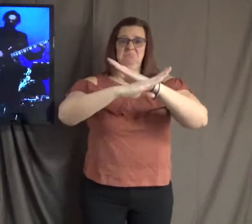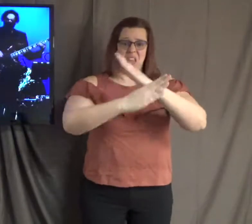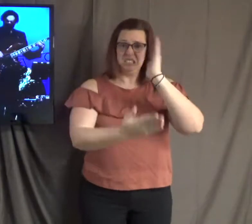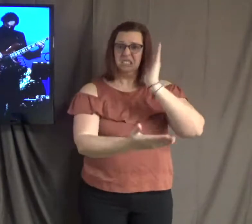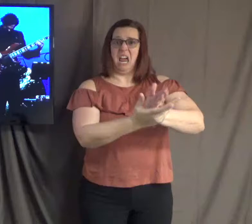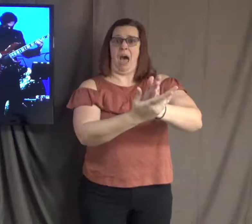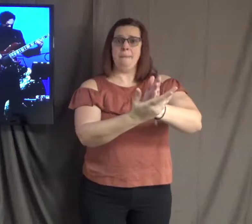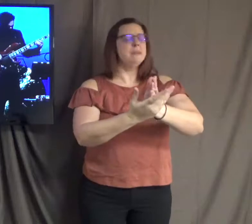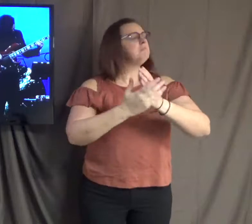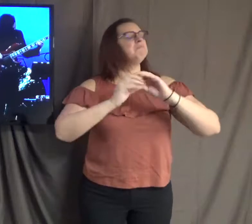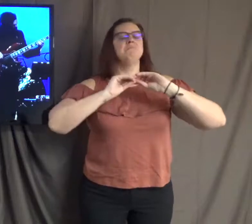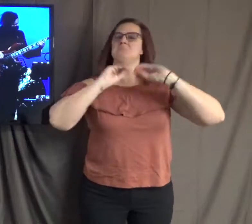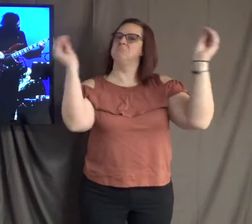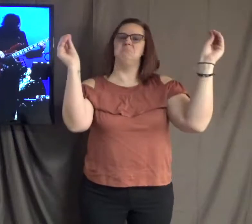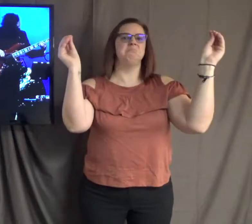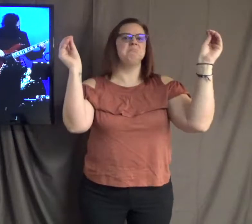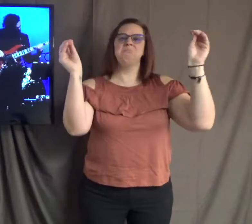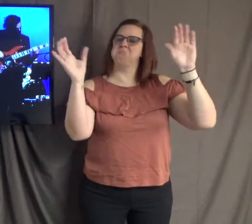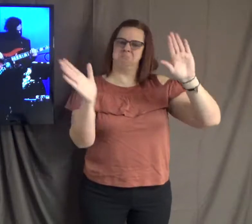your way,